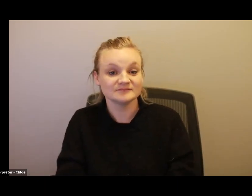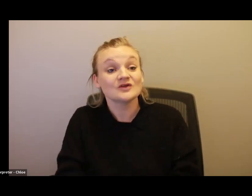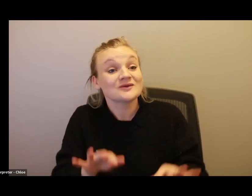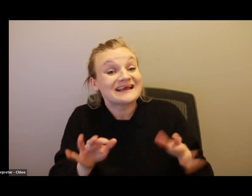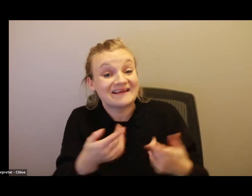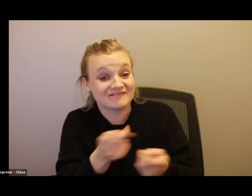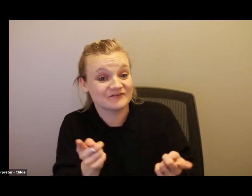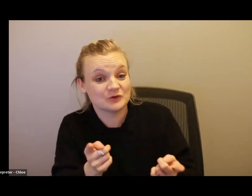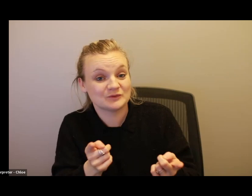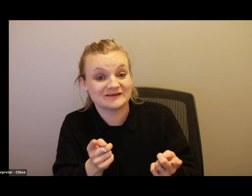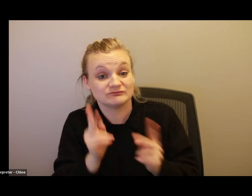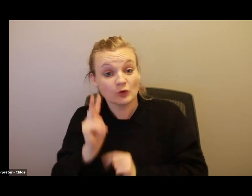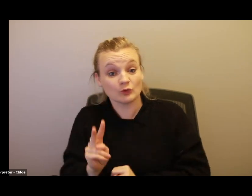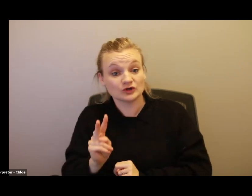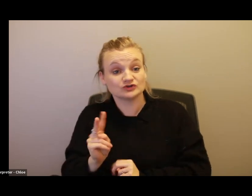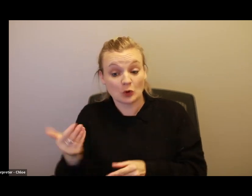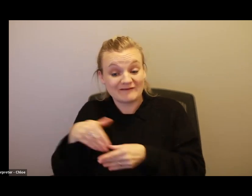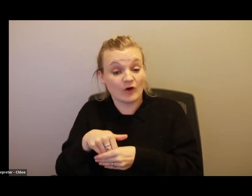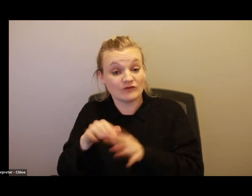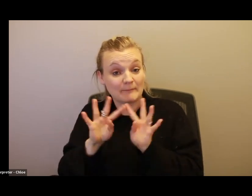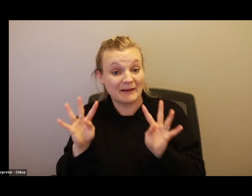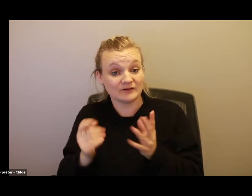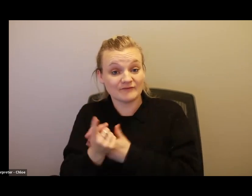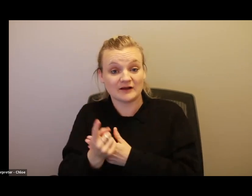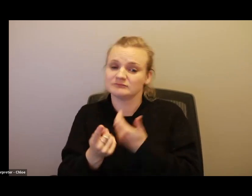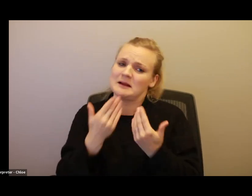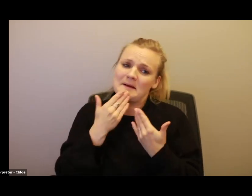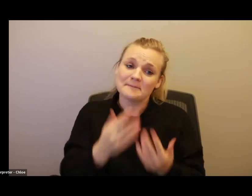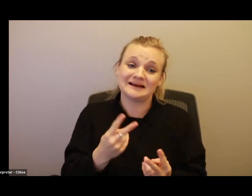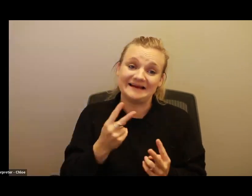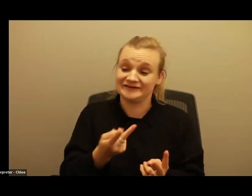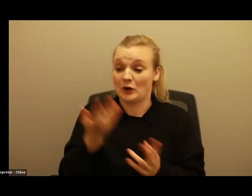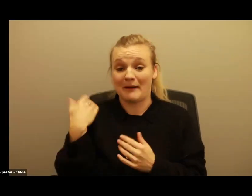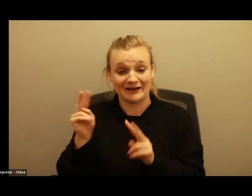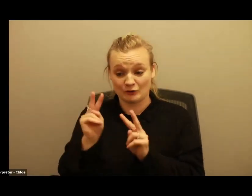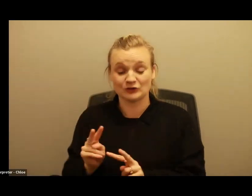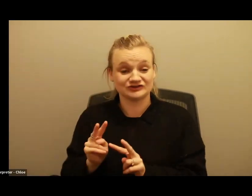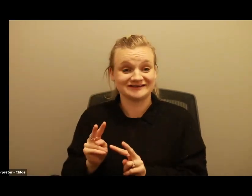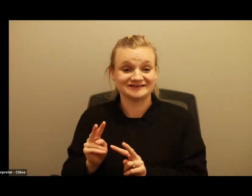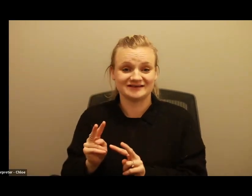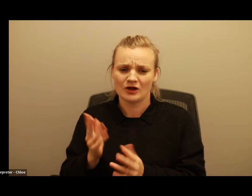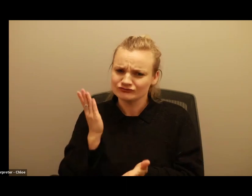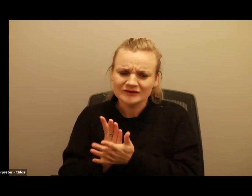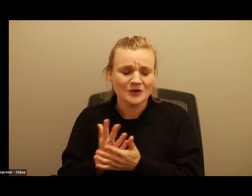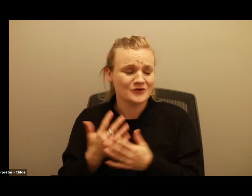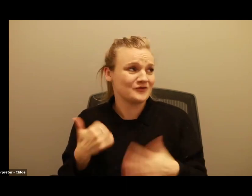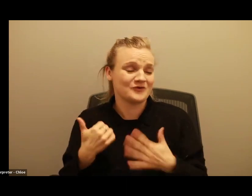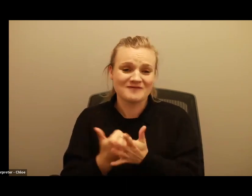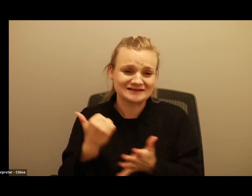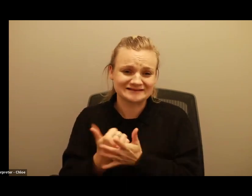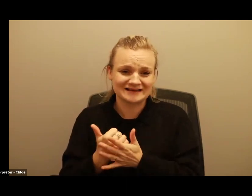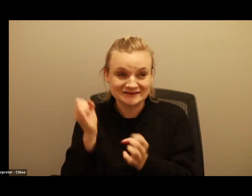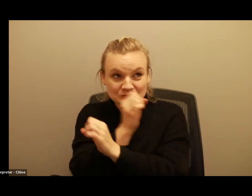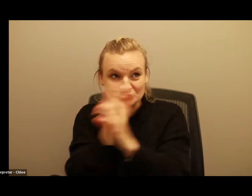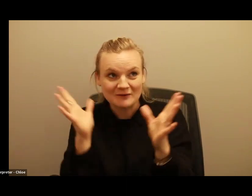to catch the panel event, then do go back and listen to it, because there's some really just fab insights and